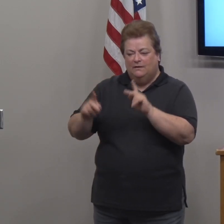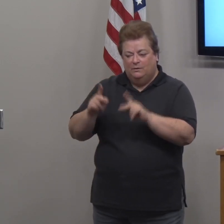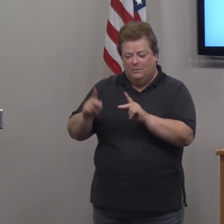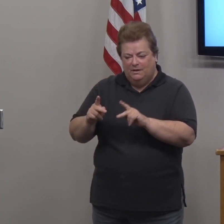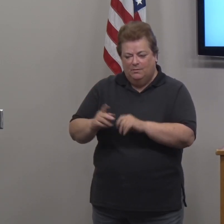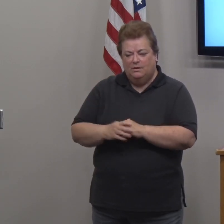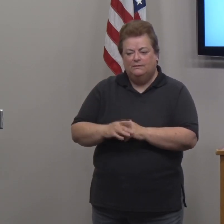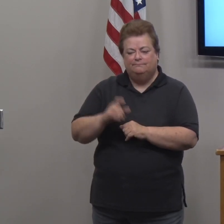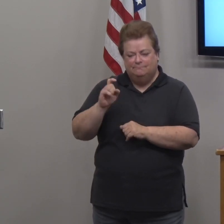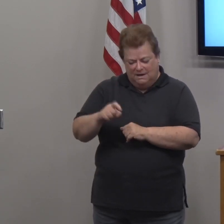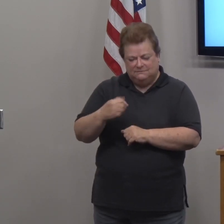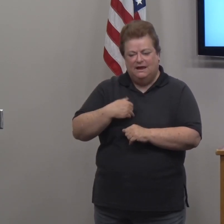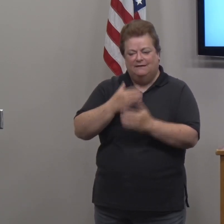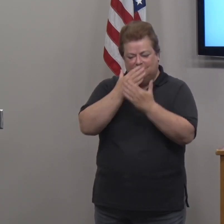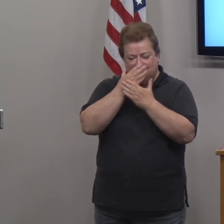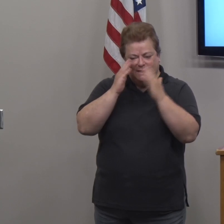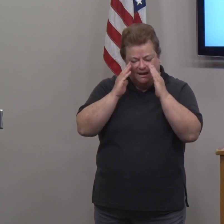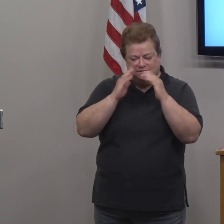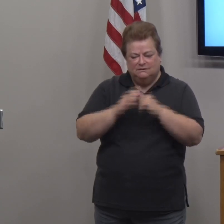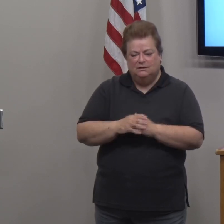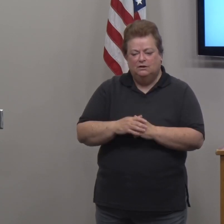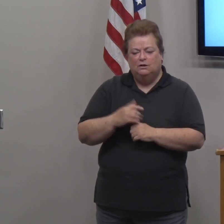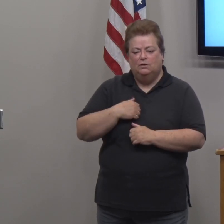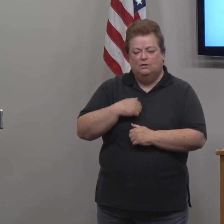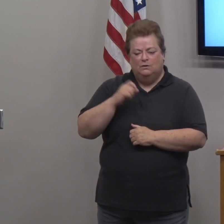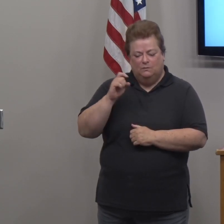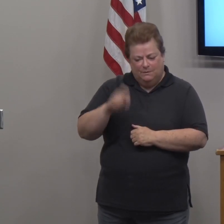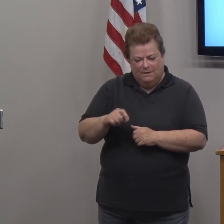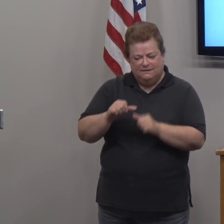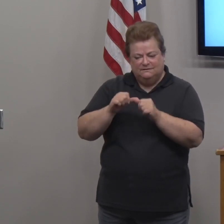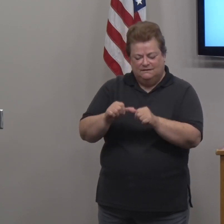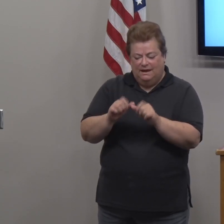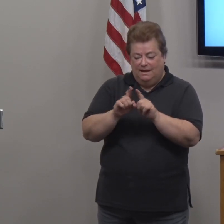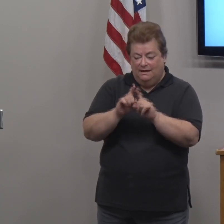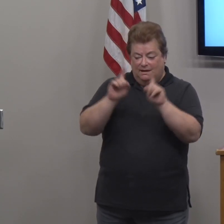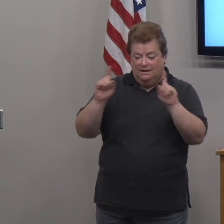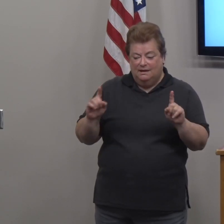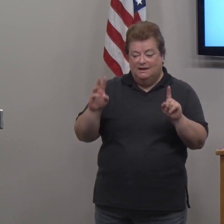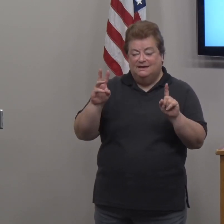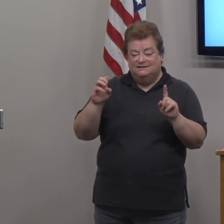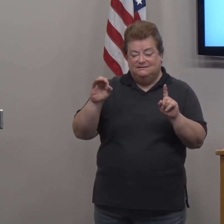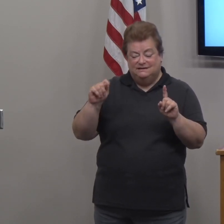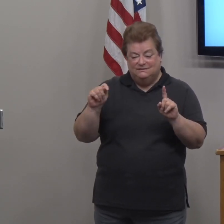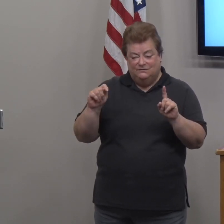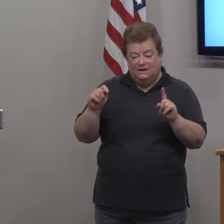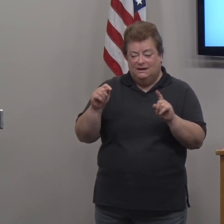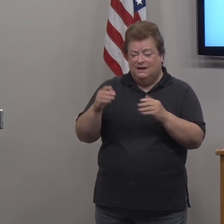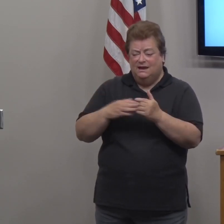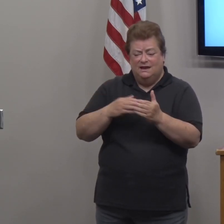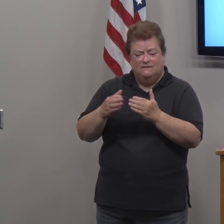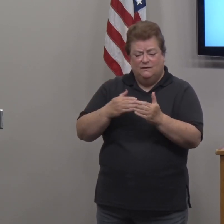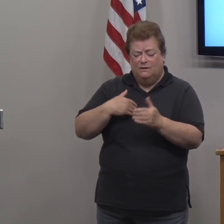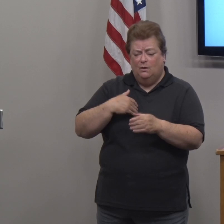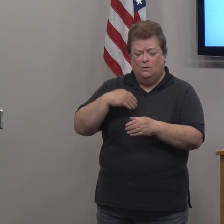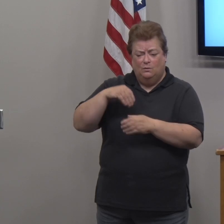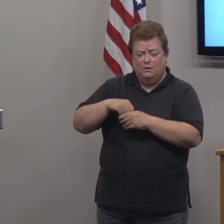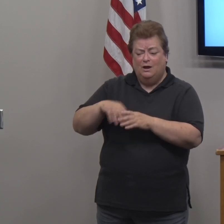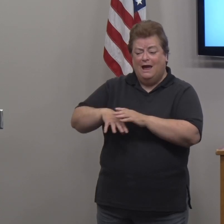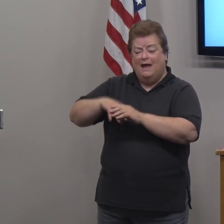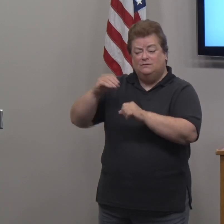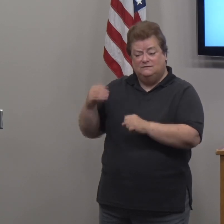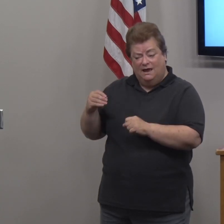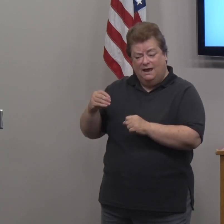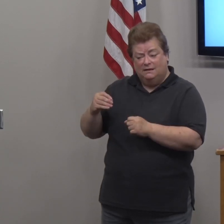another person. We need to maintain a physical distance of at least 6 feet, even when we are in outdoor